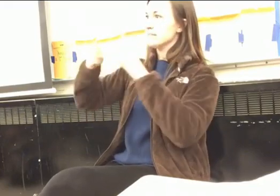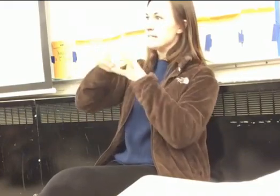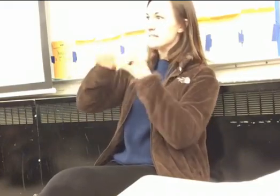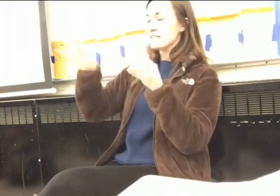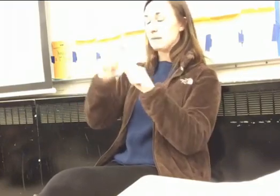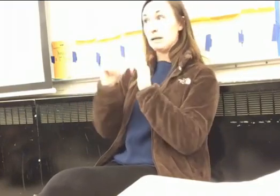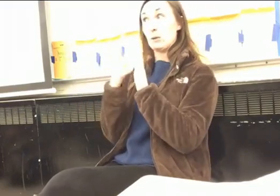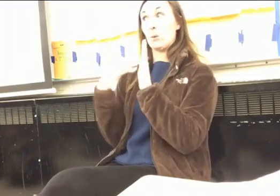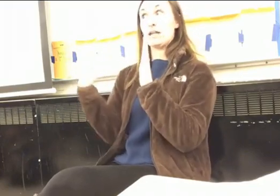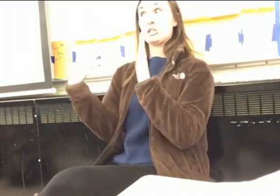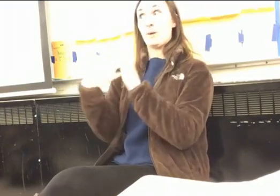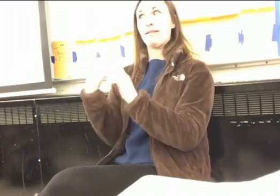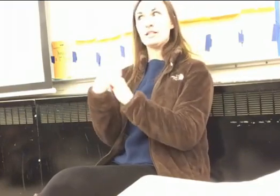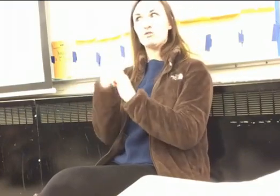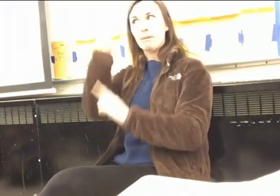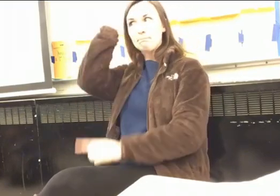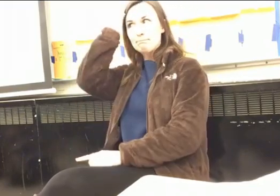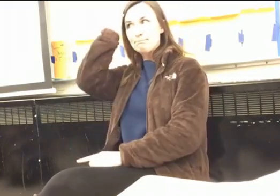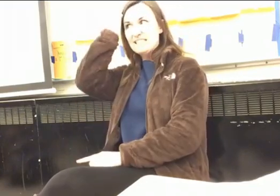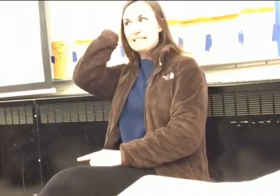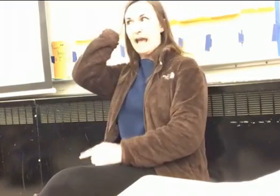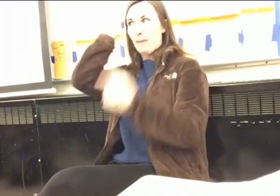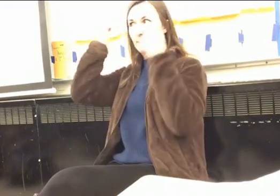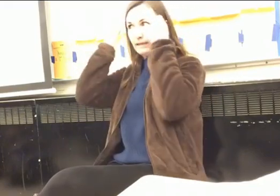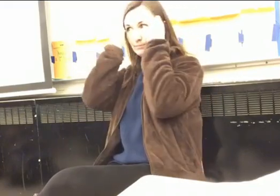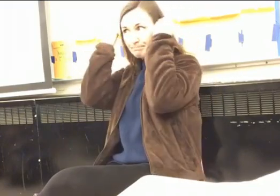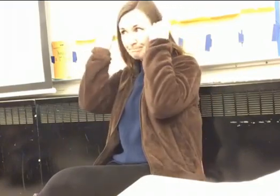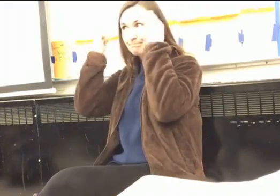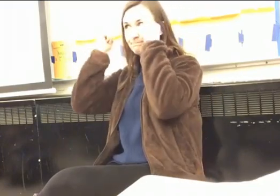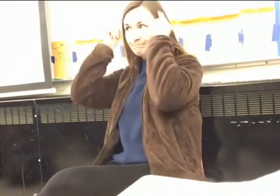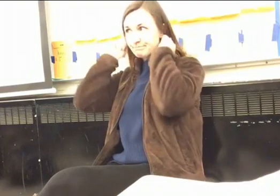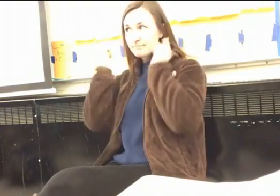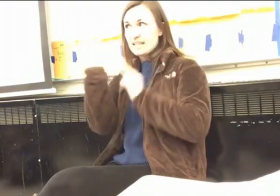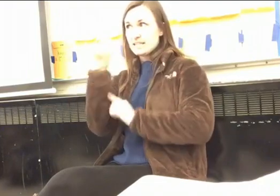about scalping, so there's your little scalping thing. So it's like a tag.